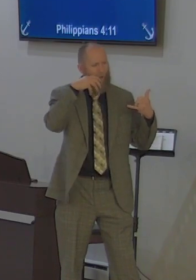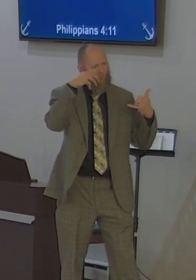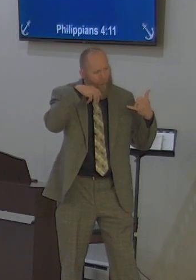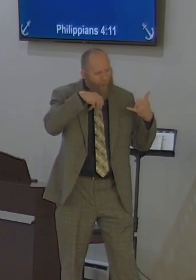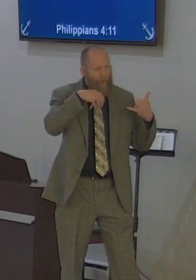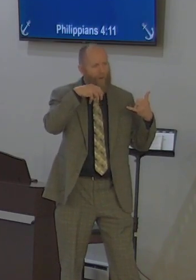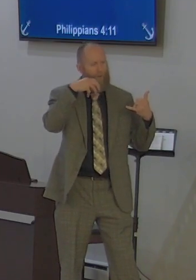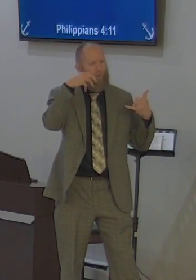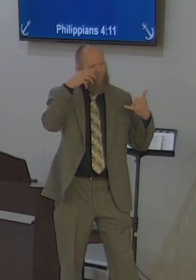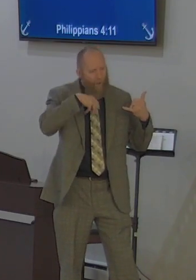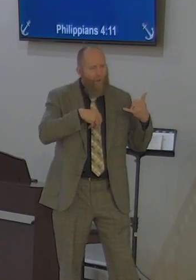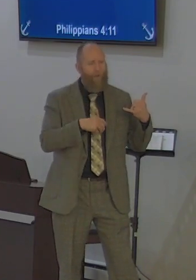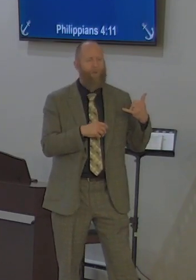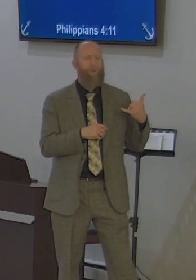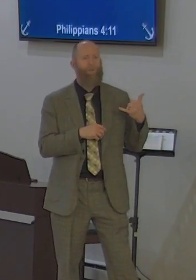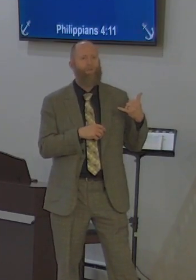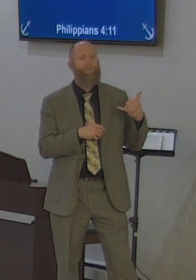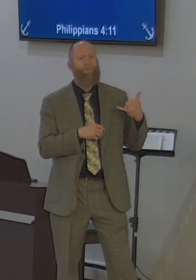And